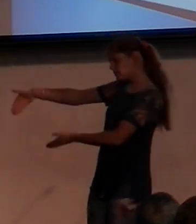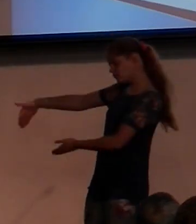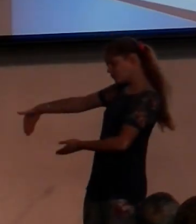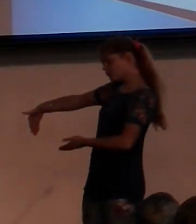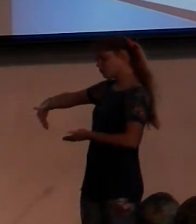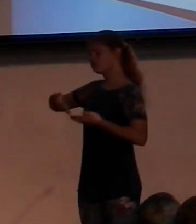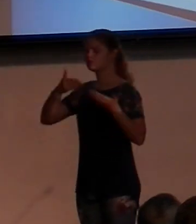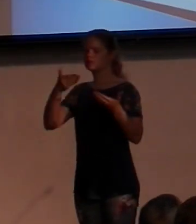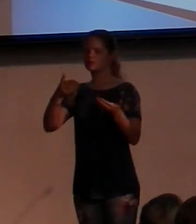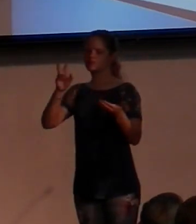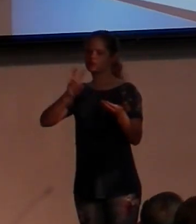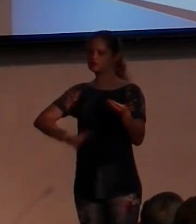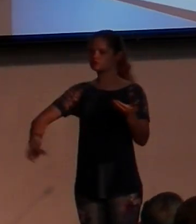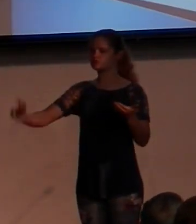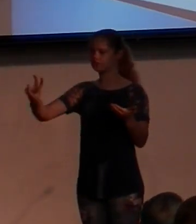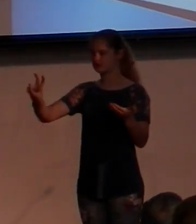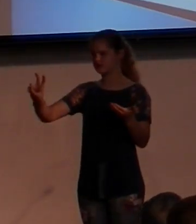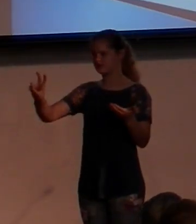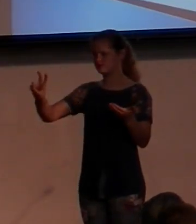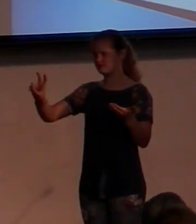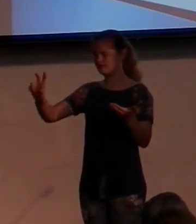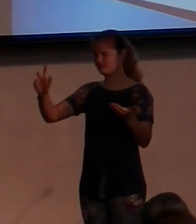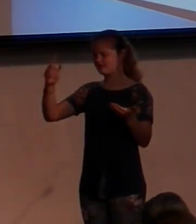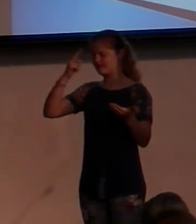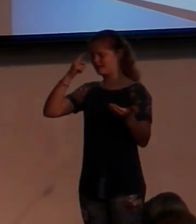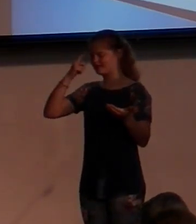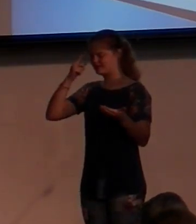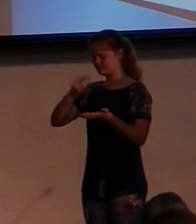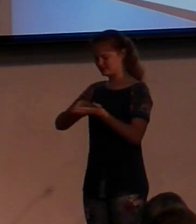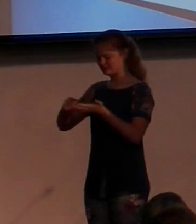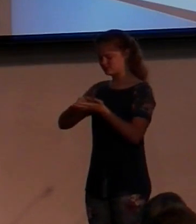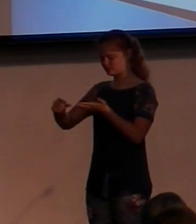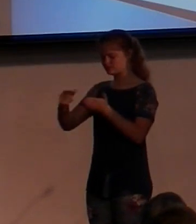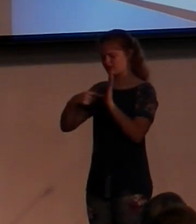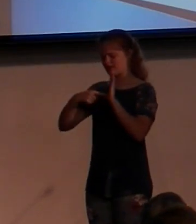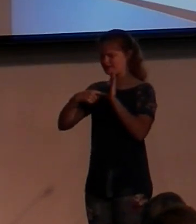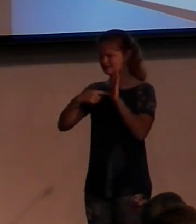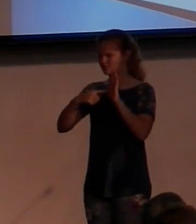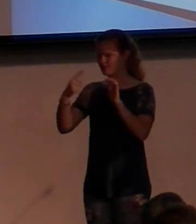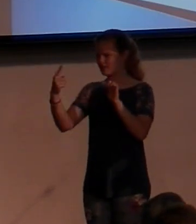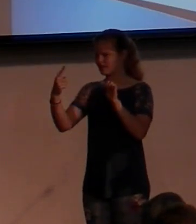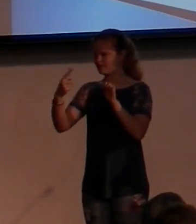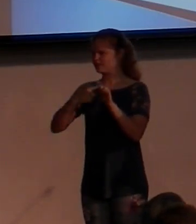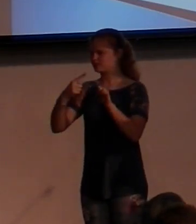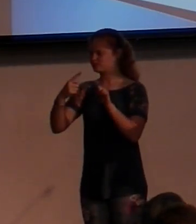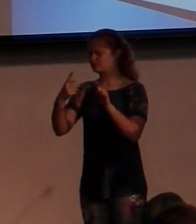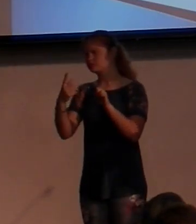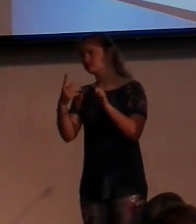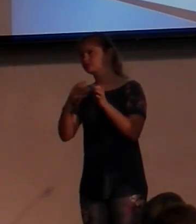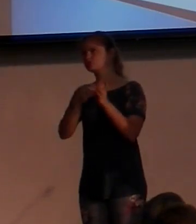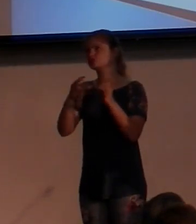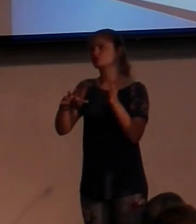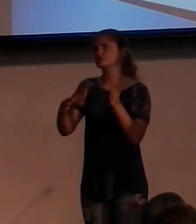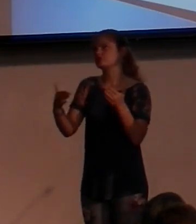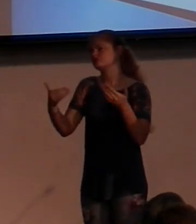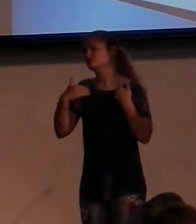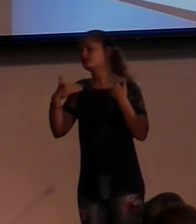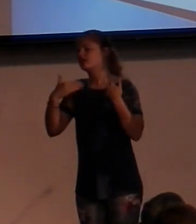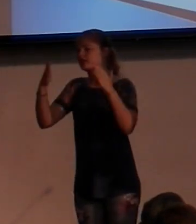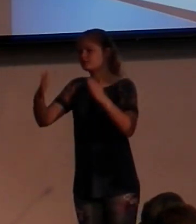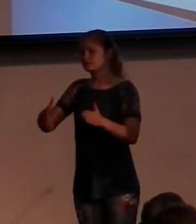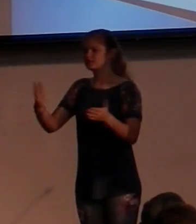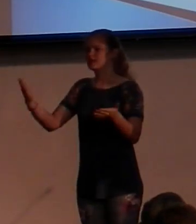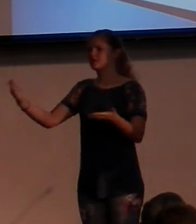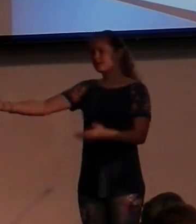along on the journey." I think this is our scriptural example of the very first student or a young person that was invited to join a